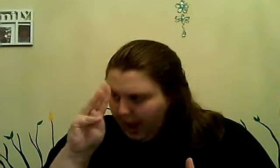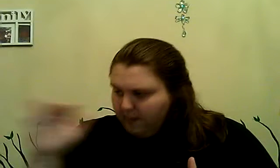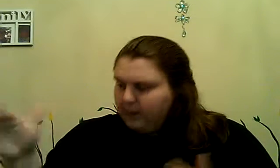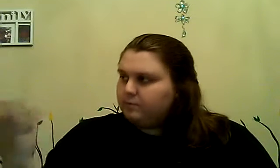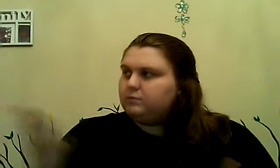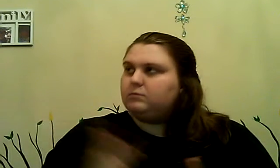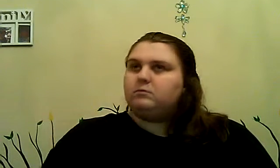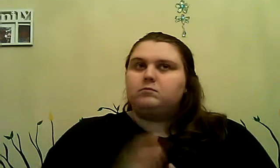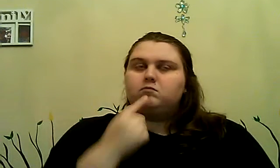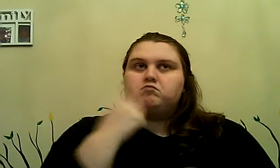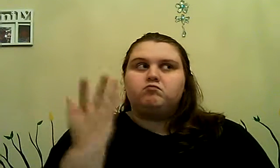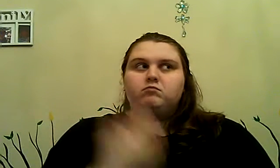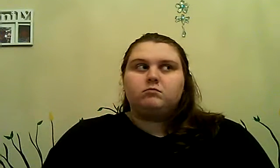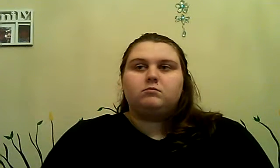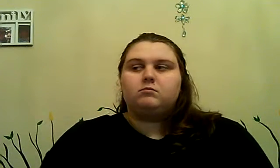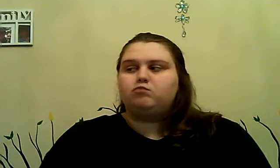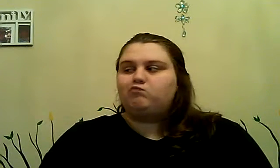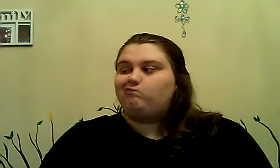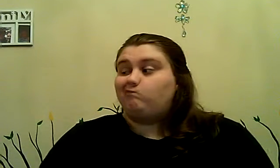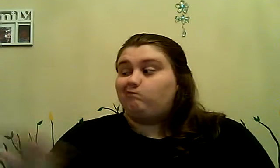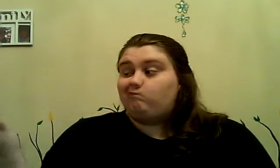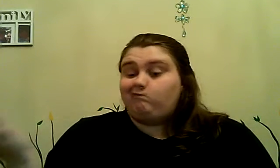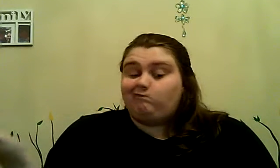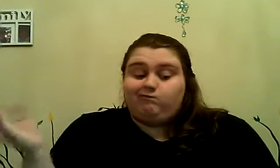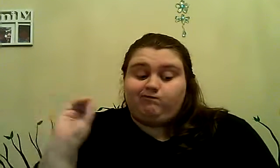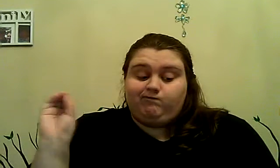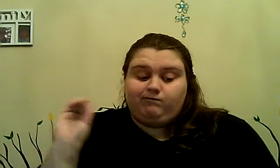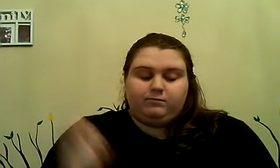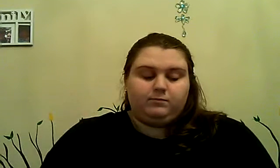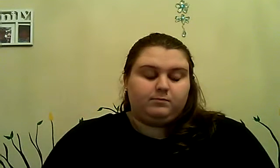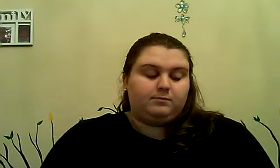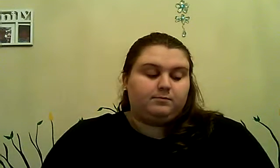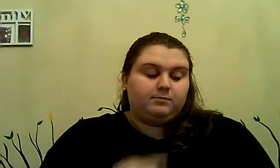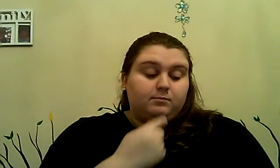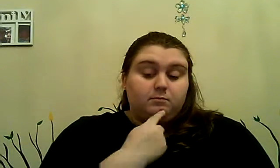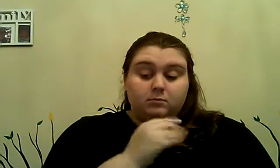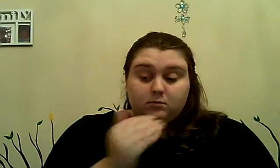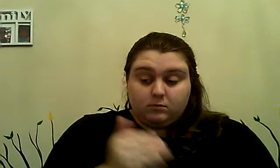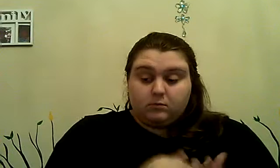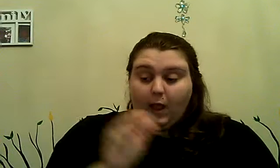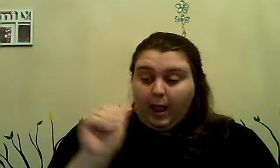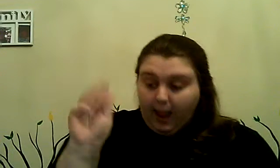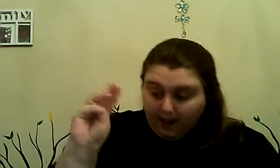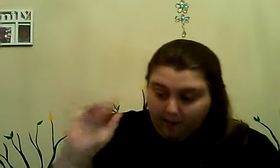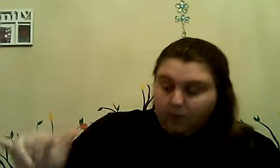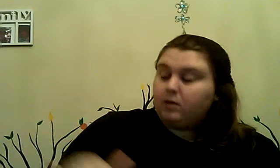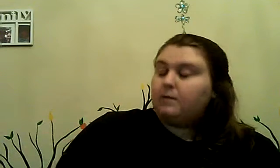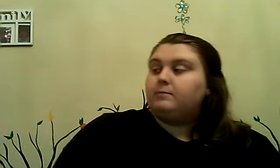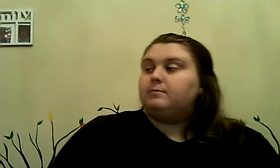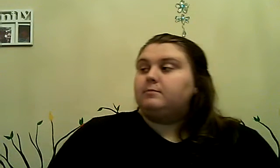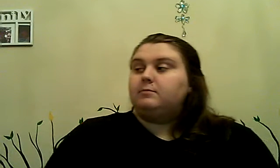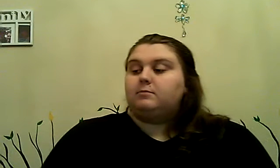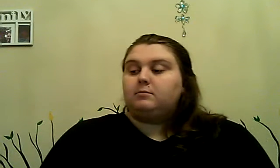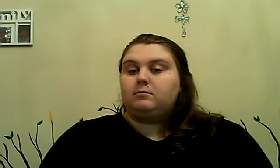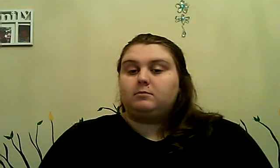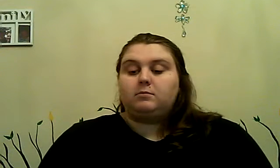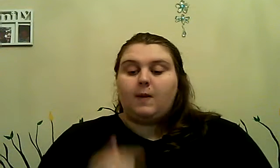And I didn't get a response. Amy. No response. I thought, okay, I'll just start singing Happy Birthday. And